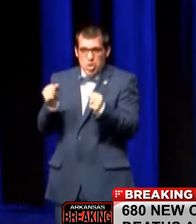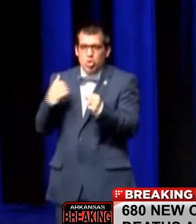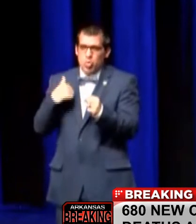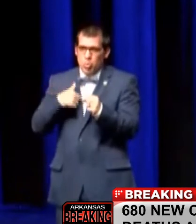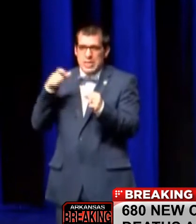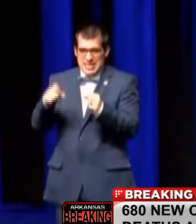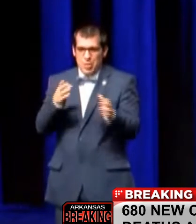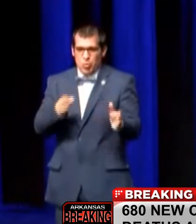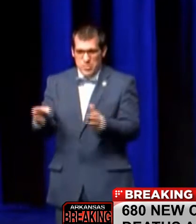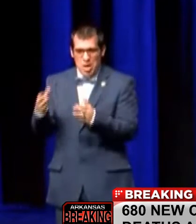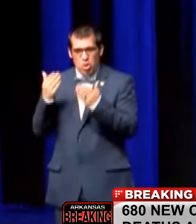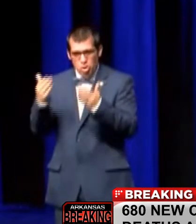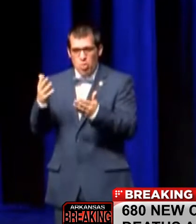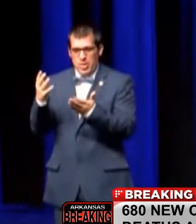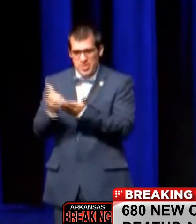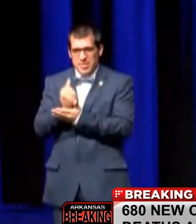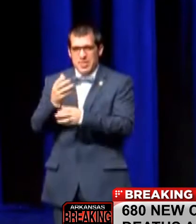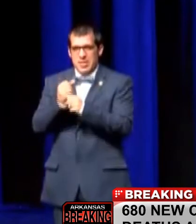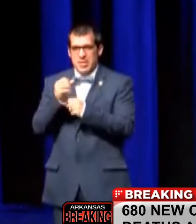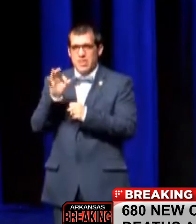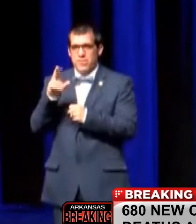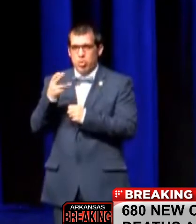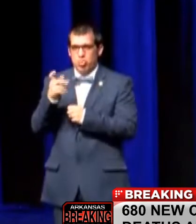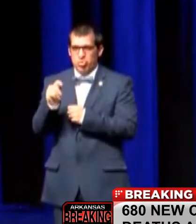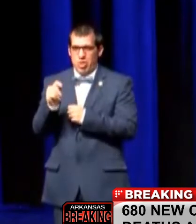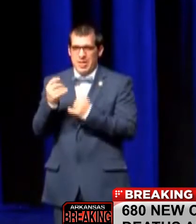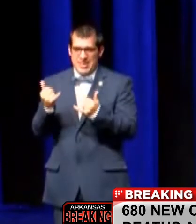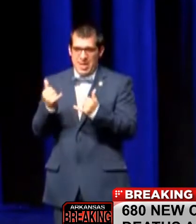flu shots now. Thank you.